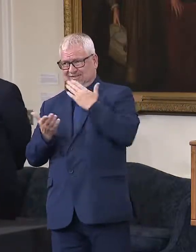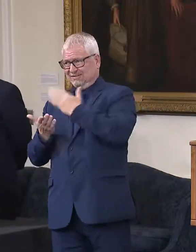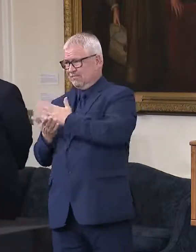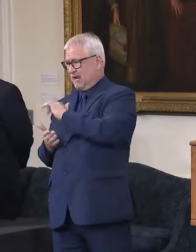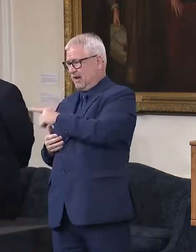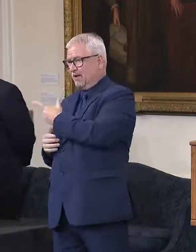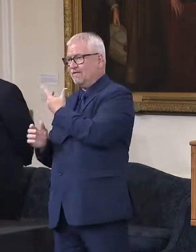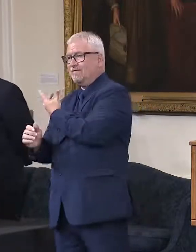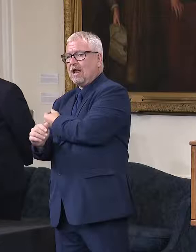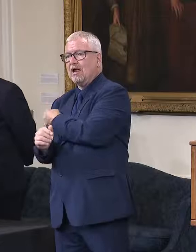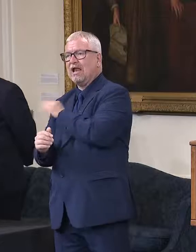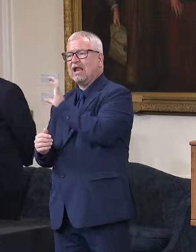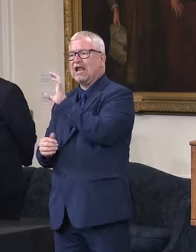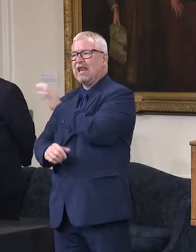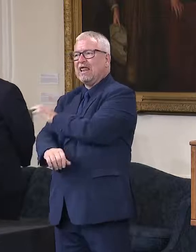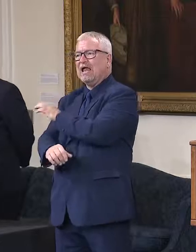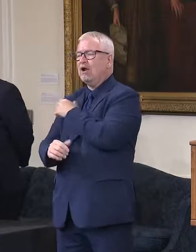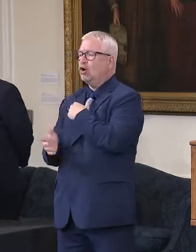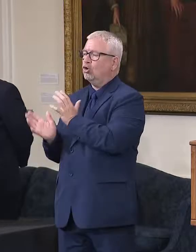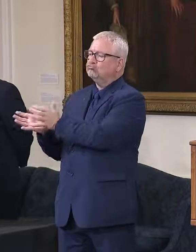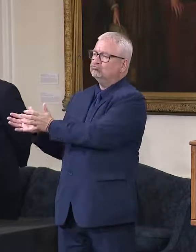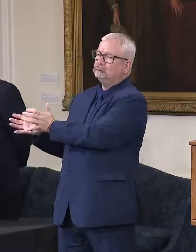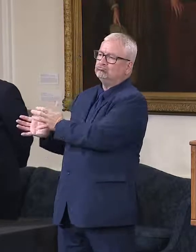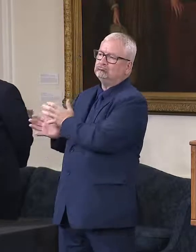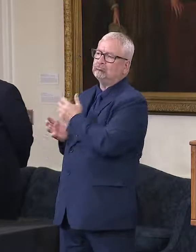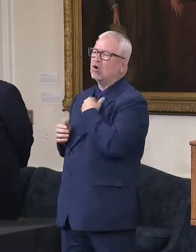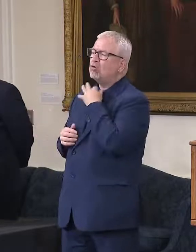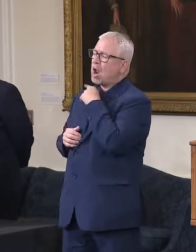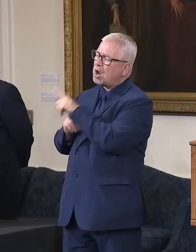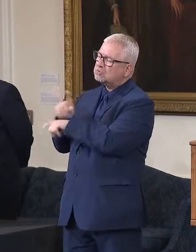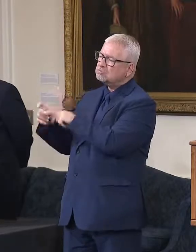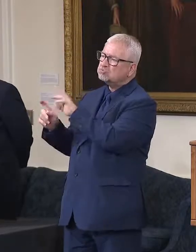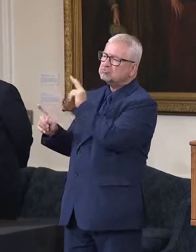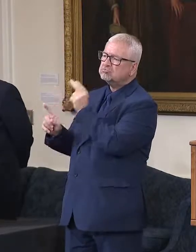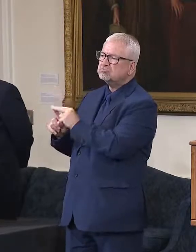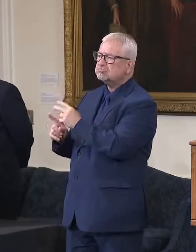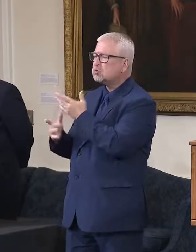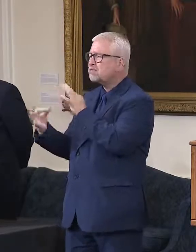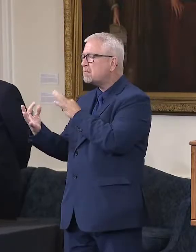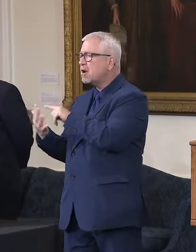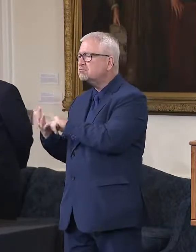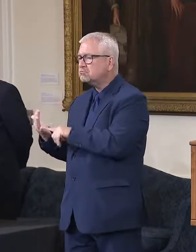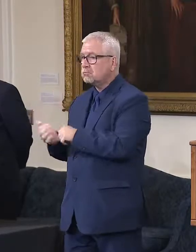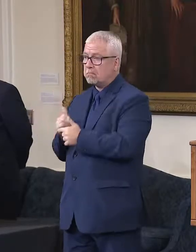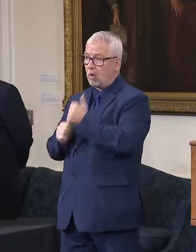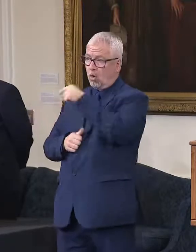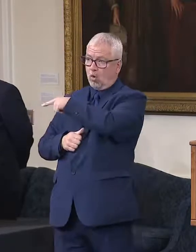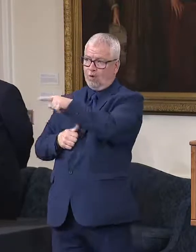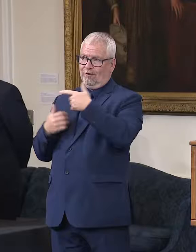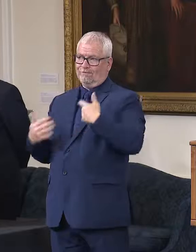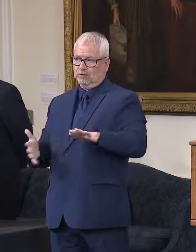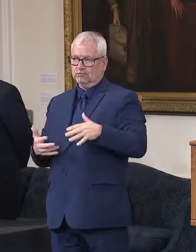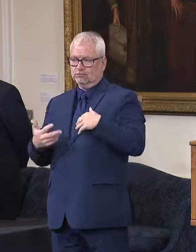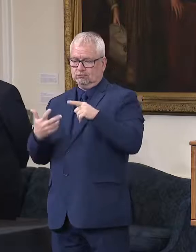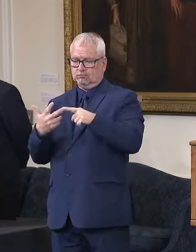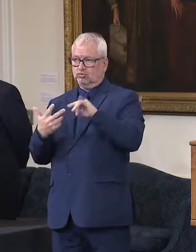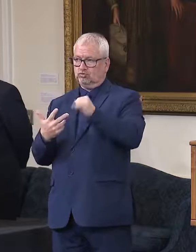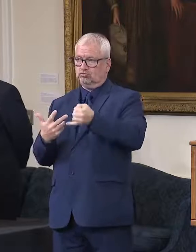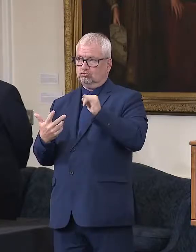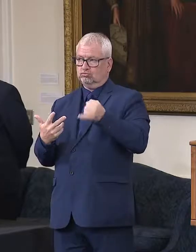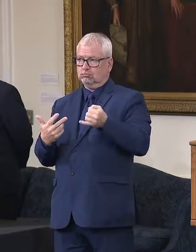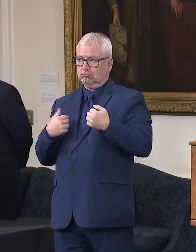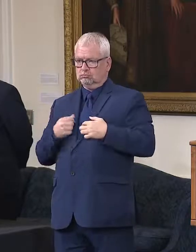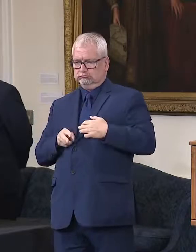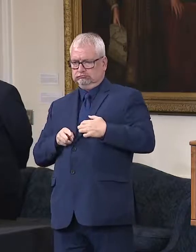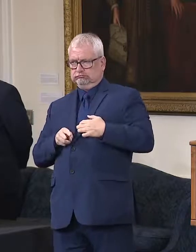to see what was on their mind. One question comes up from the J&J crowd. Gosh, how can I be the one that